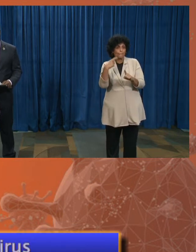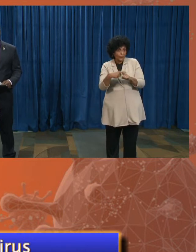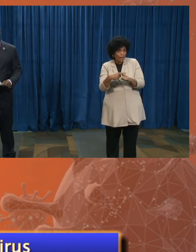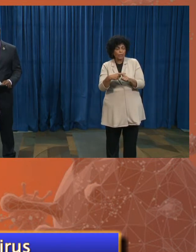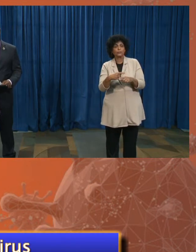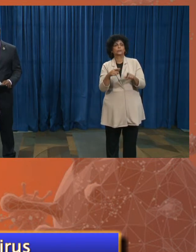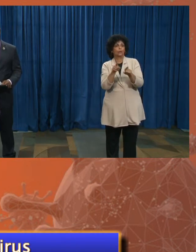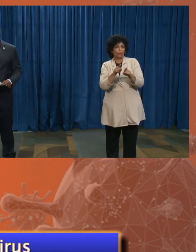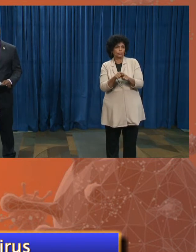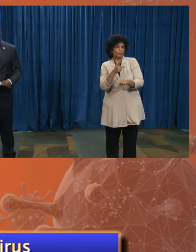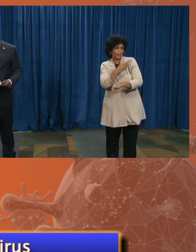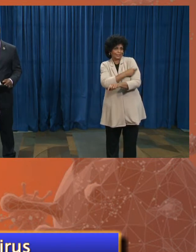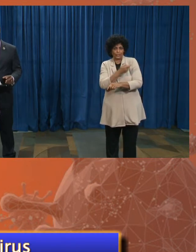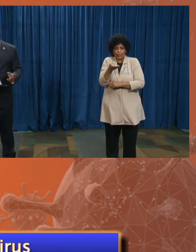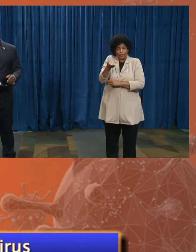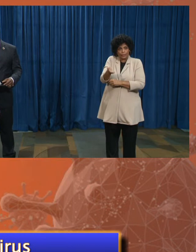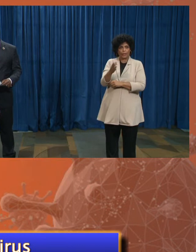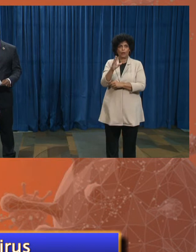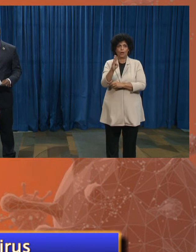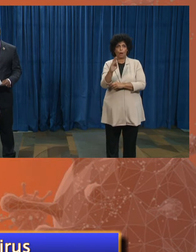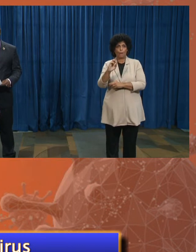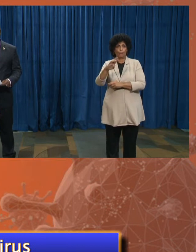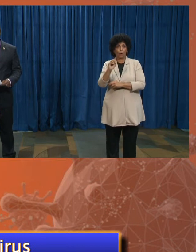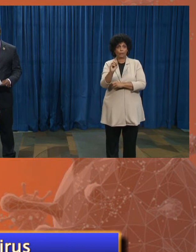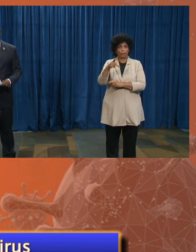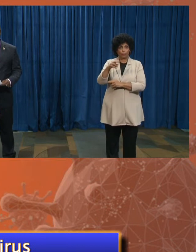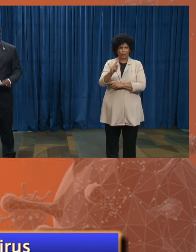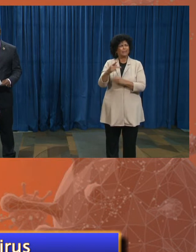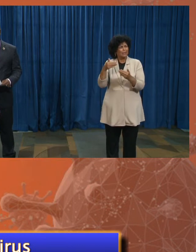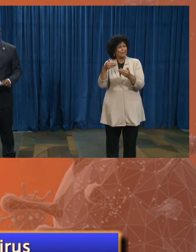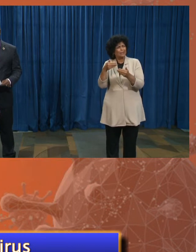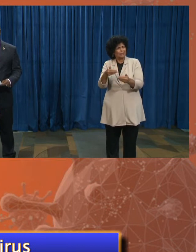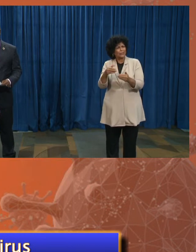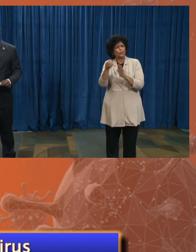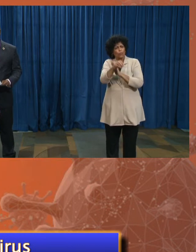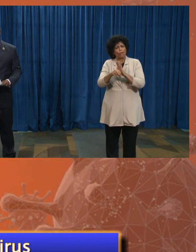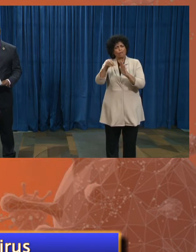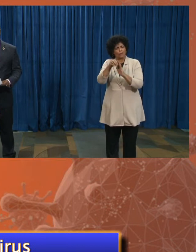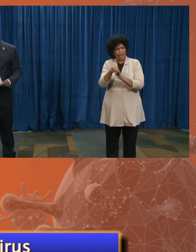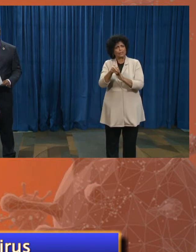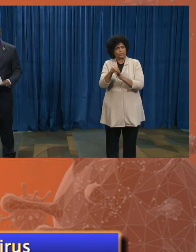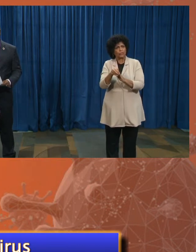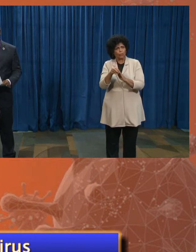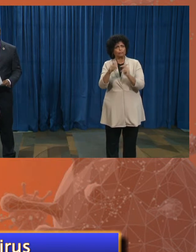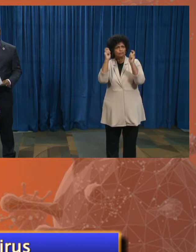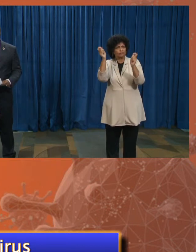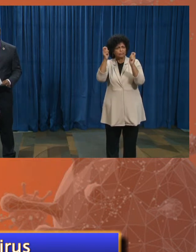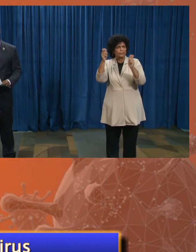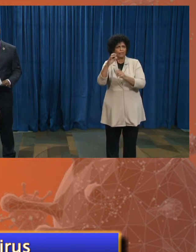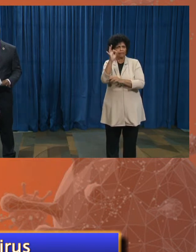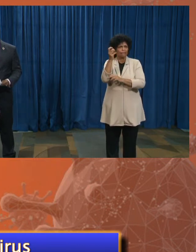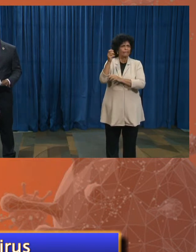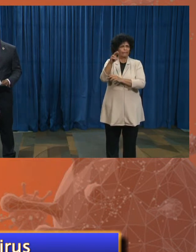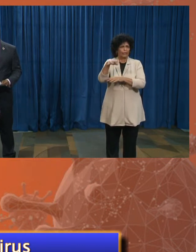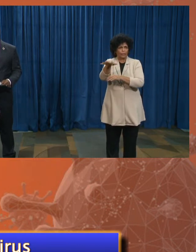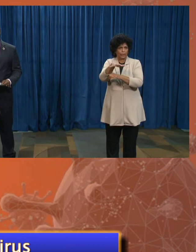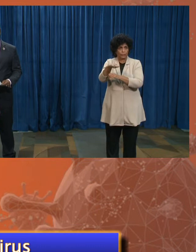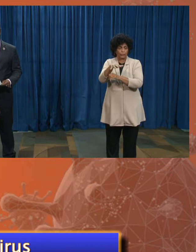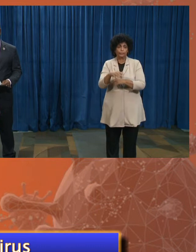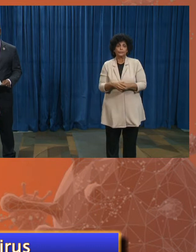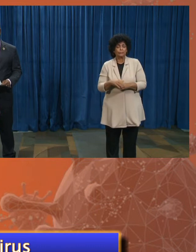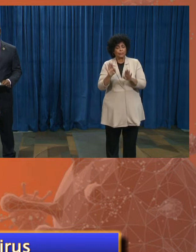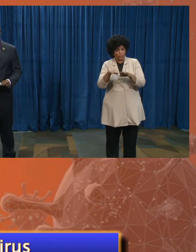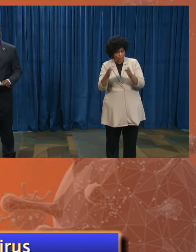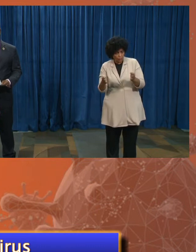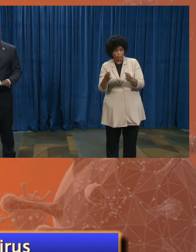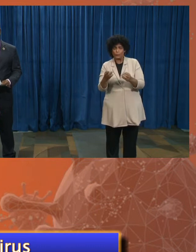Park near the Orlando Fairgrounds. Barnett Park is open daily, again, between the hours